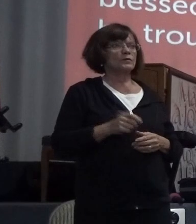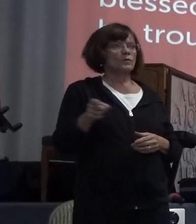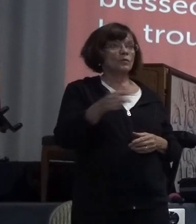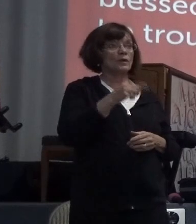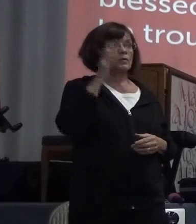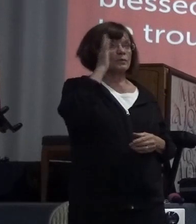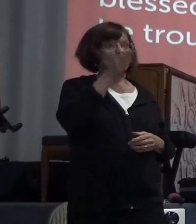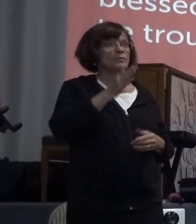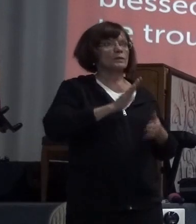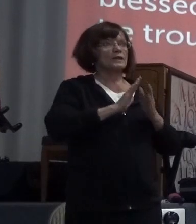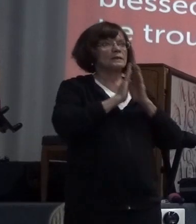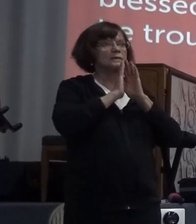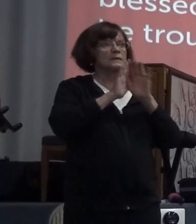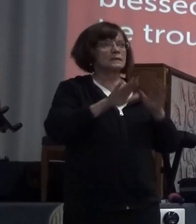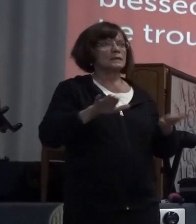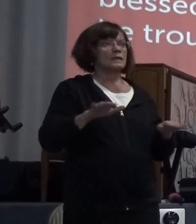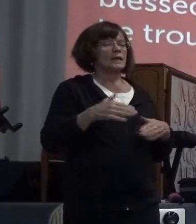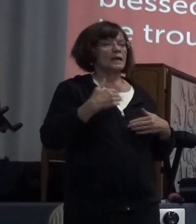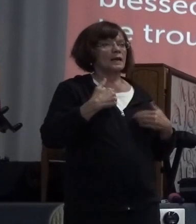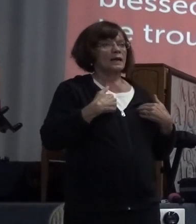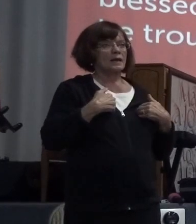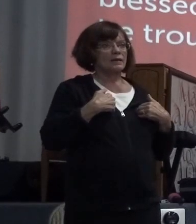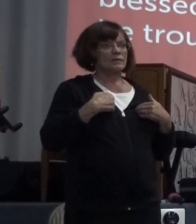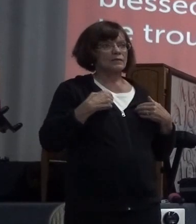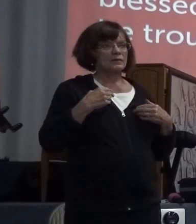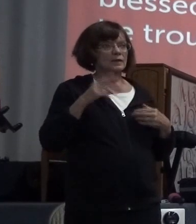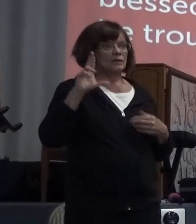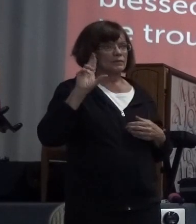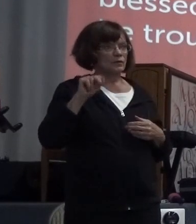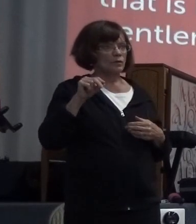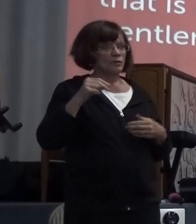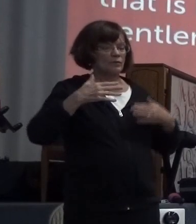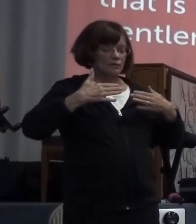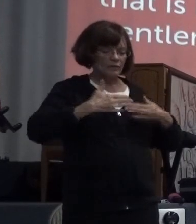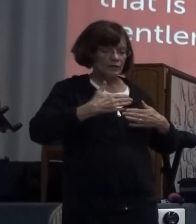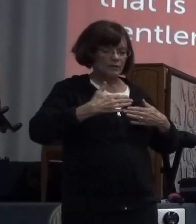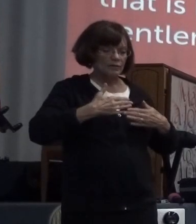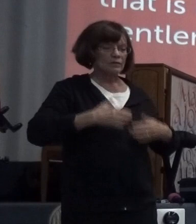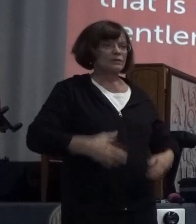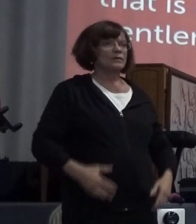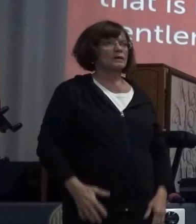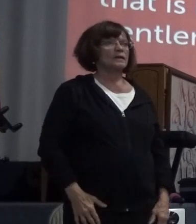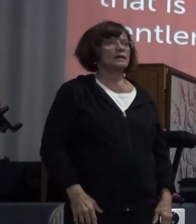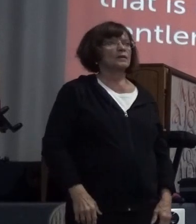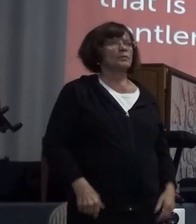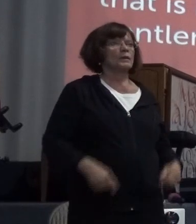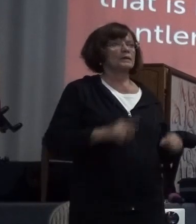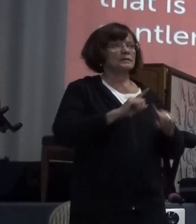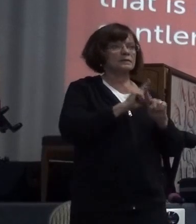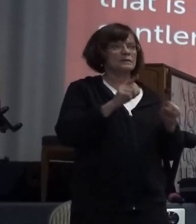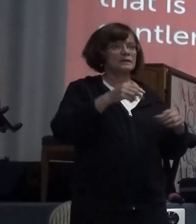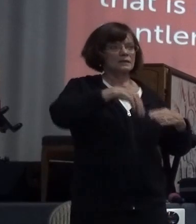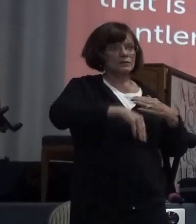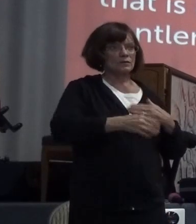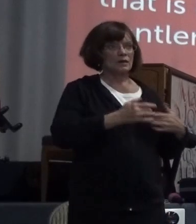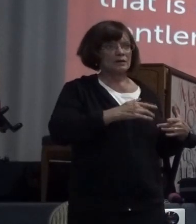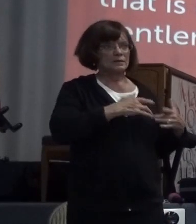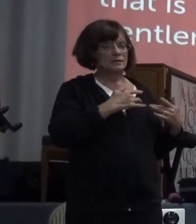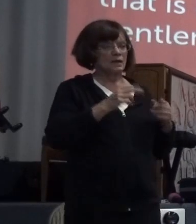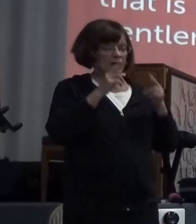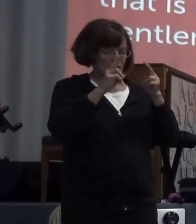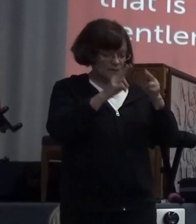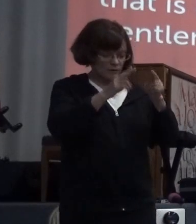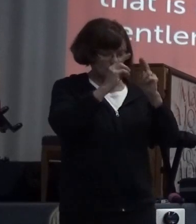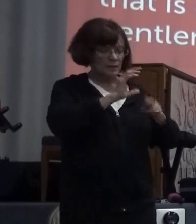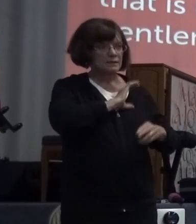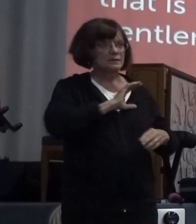blessed. Have no fear of them, nor be troubled. But in your hearts, honor Christ.